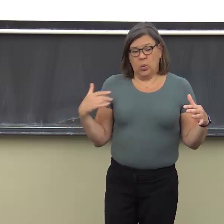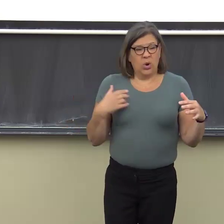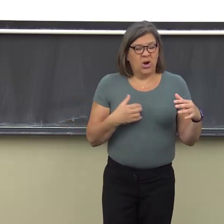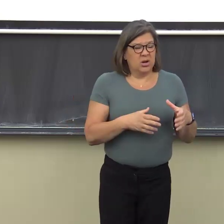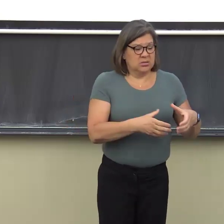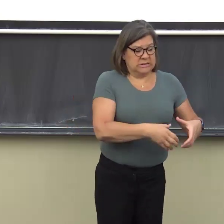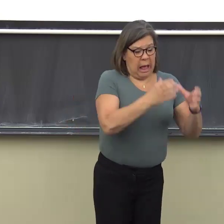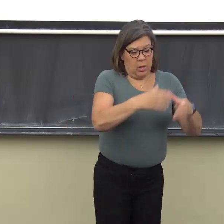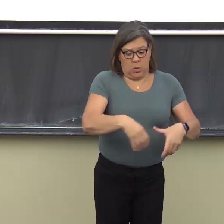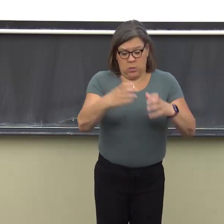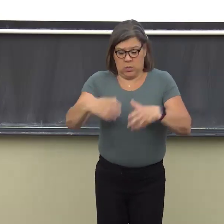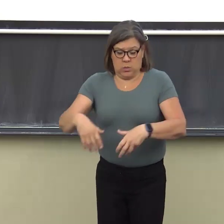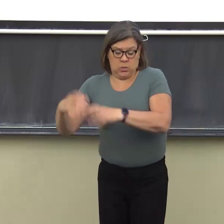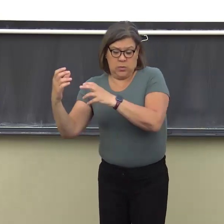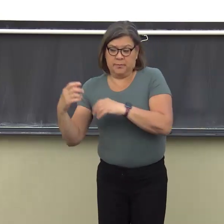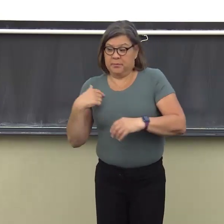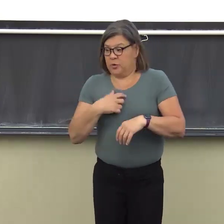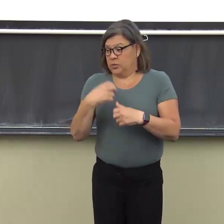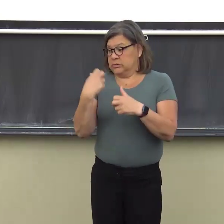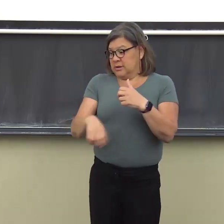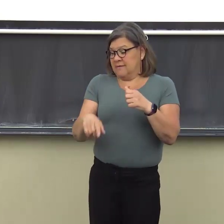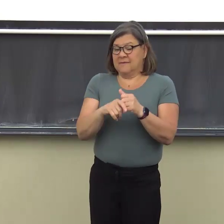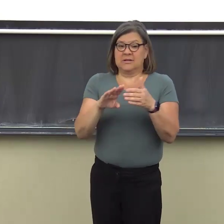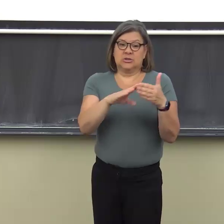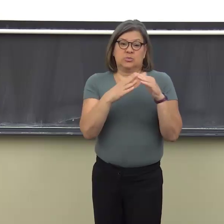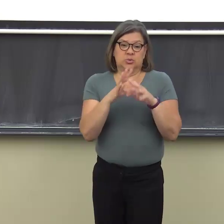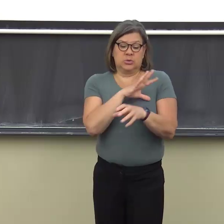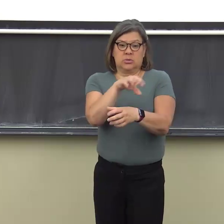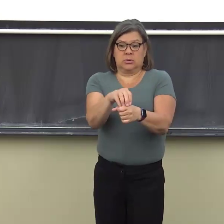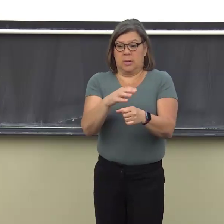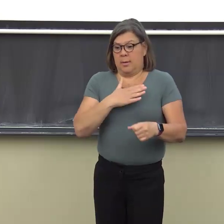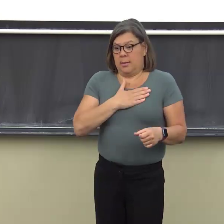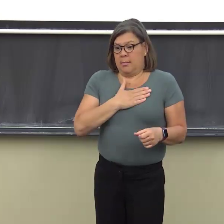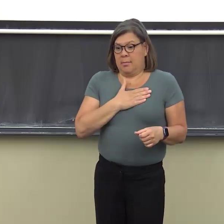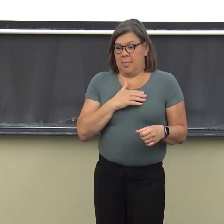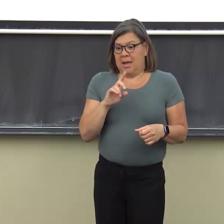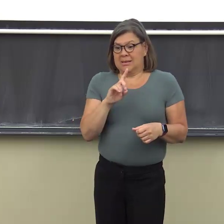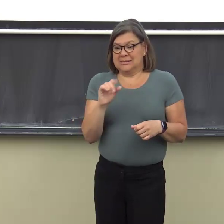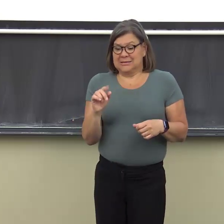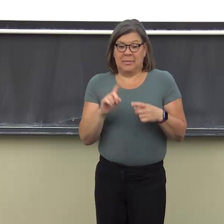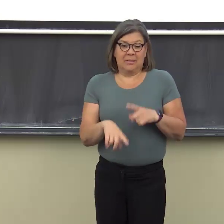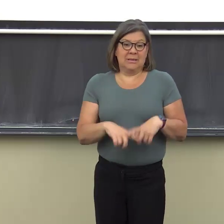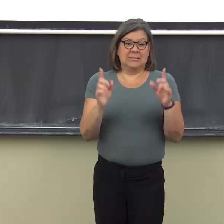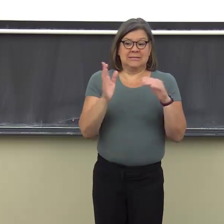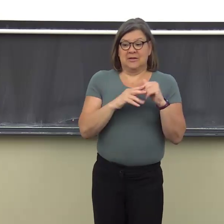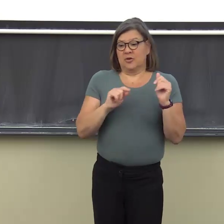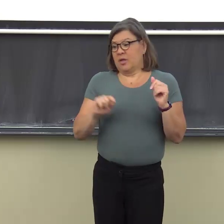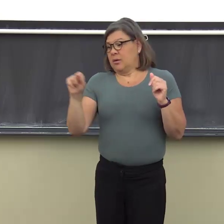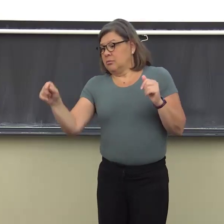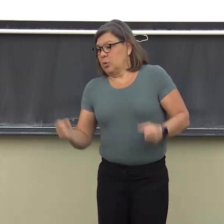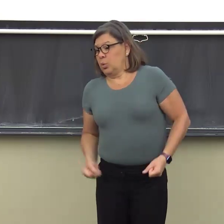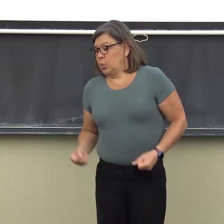silos in some ways. But it's hard for us as a community to come together. My disability is chemical, but to be dramatically different than someone who's still